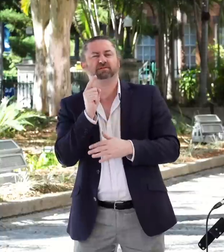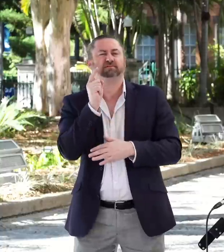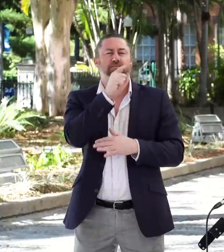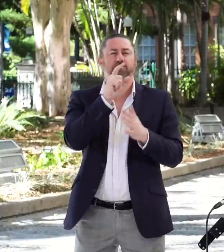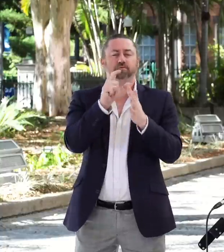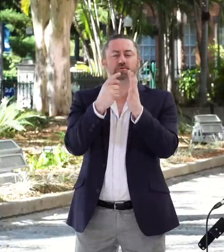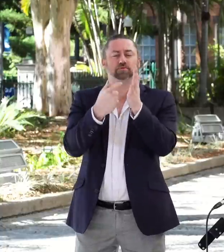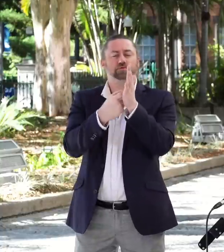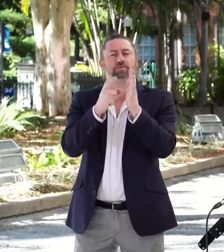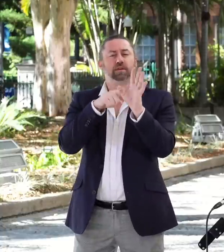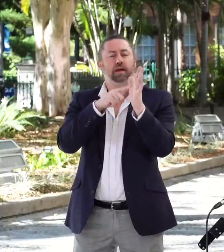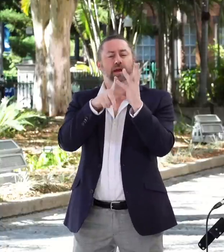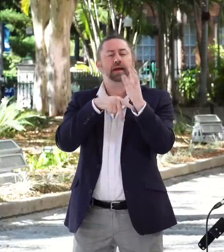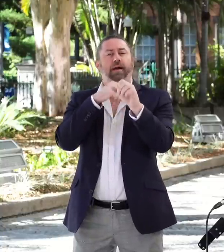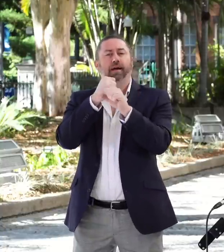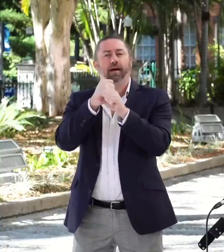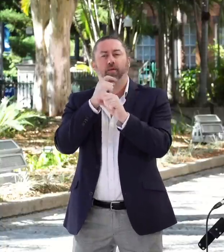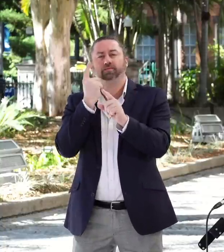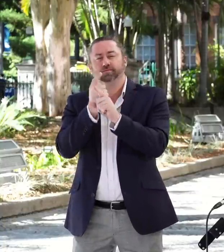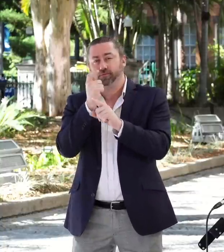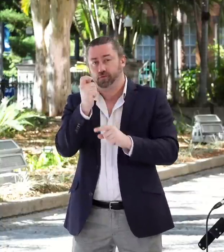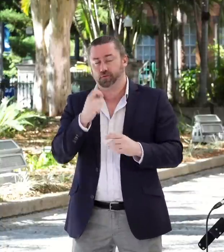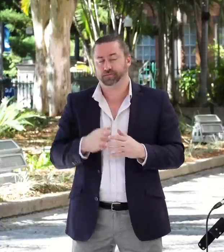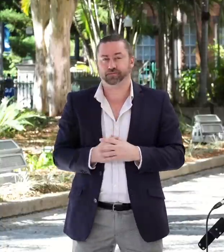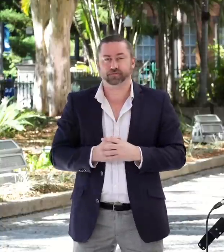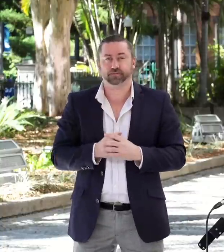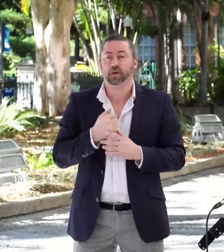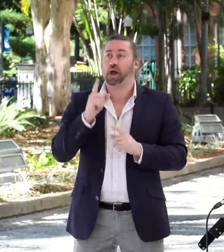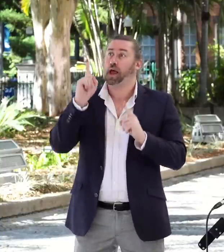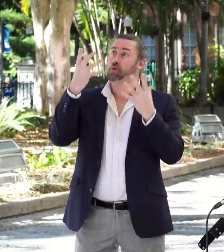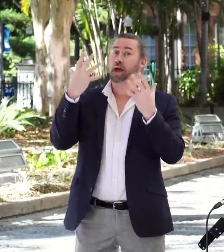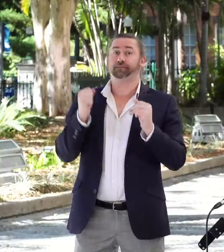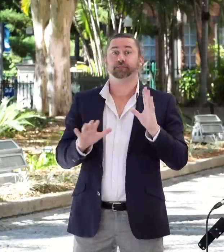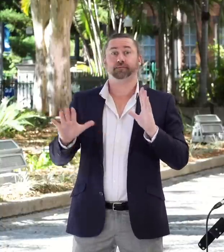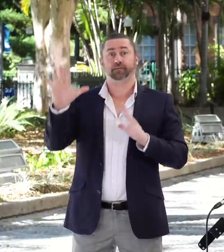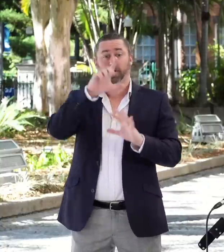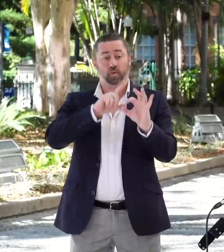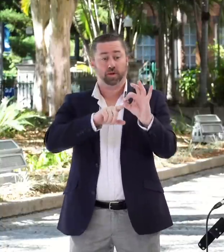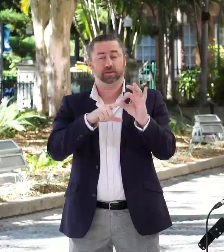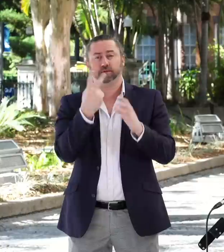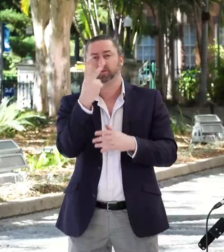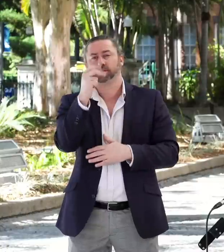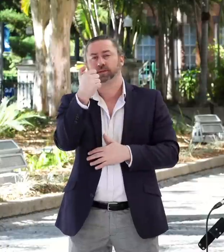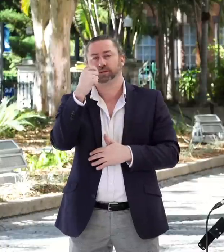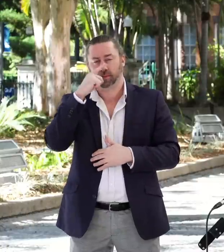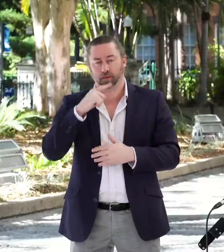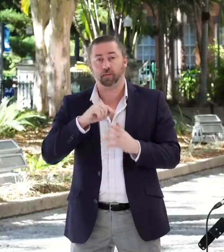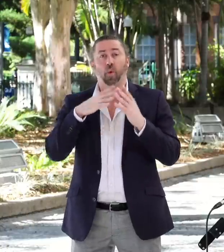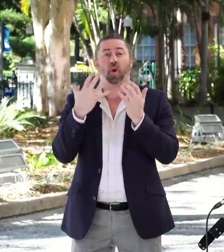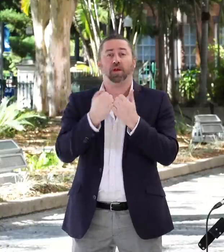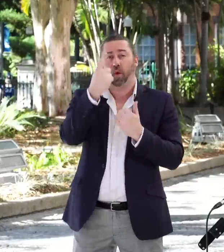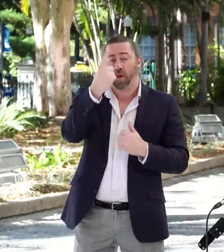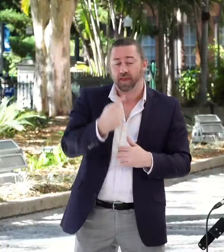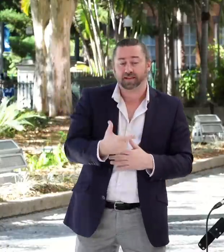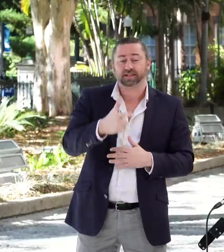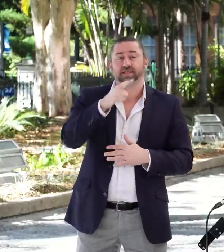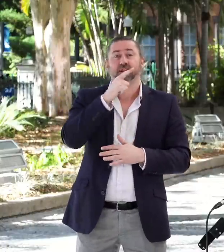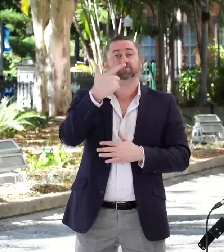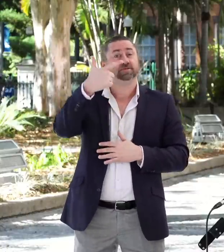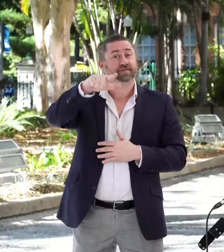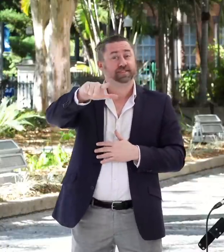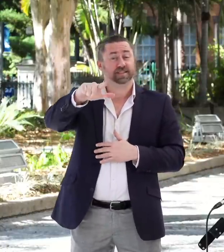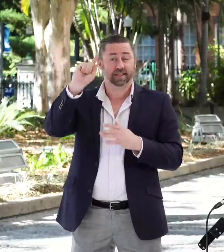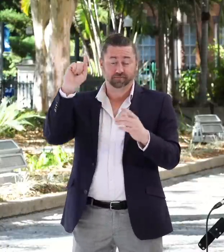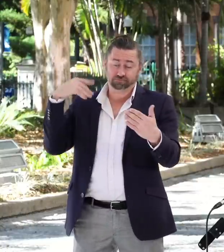this particular gentleman. There's 26 active cases now. That brings us to 1,770 total cases